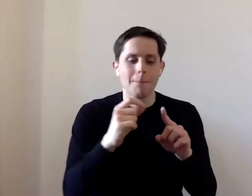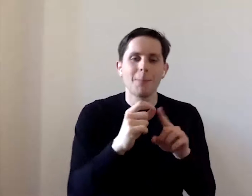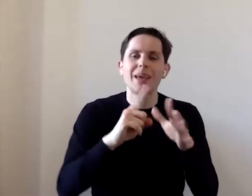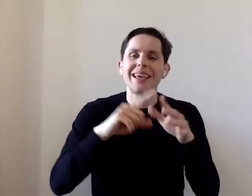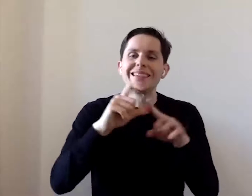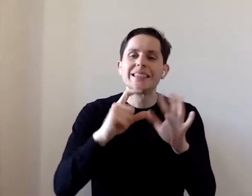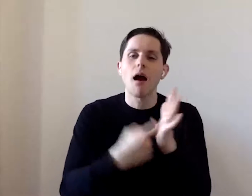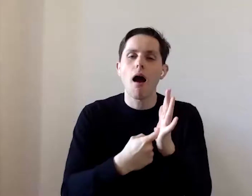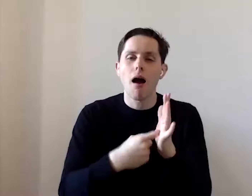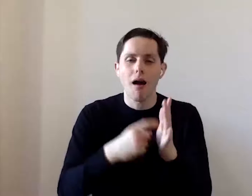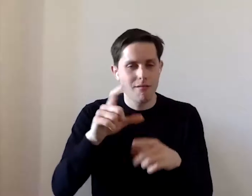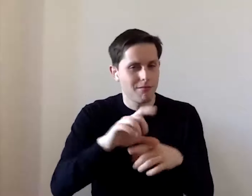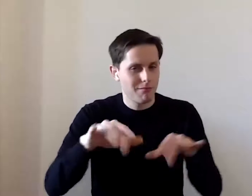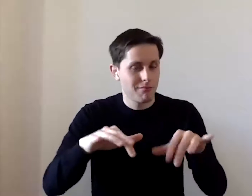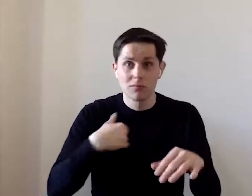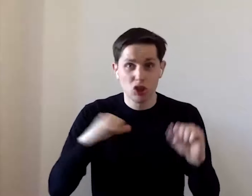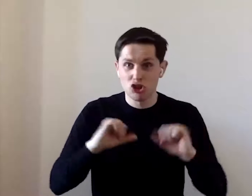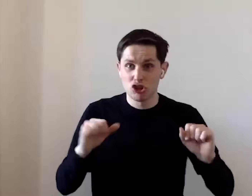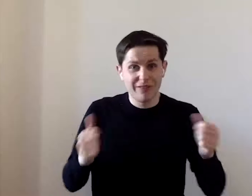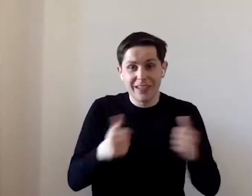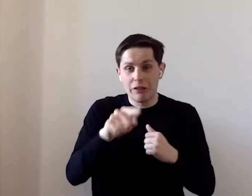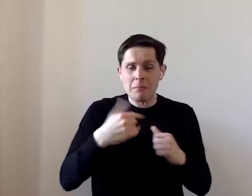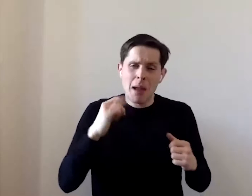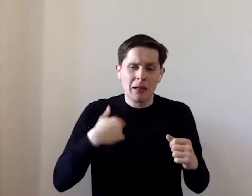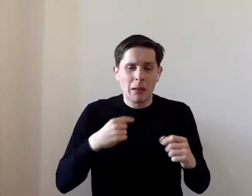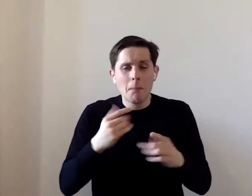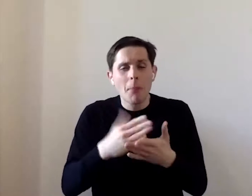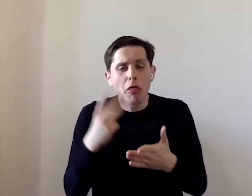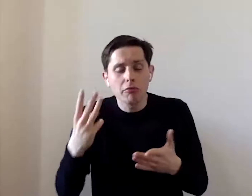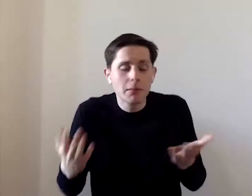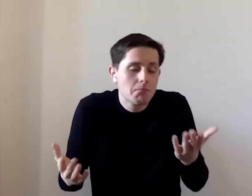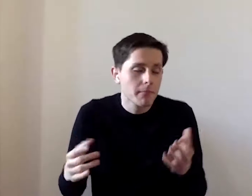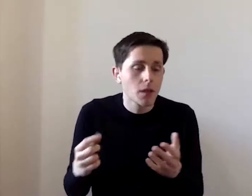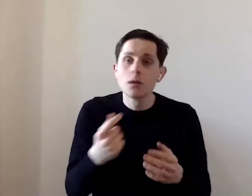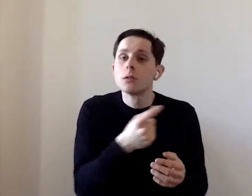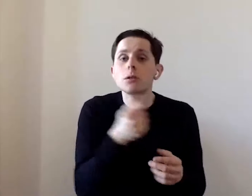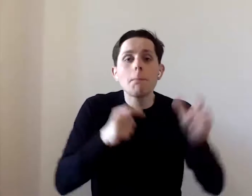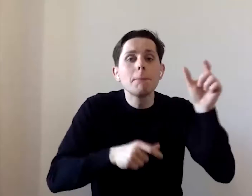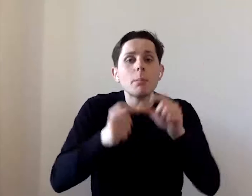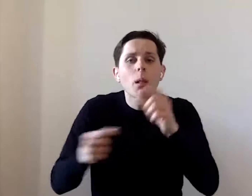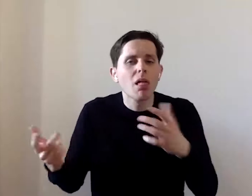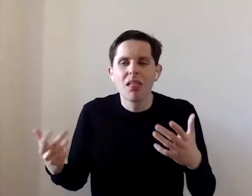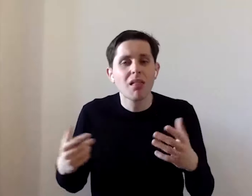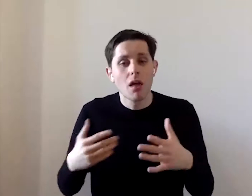going to try and qualify for my part three, partly because I haven't done my PEDRs at all yet, but also